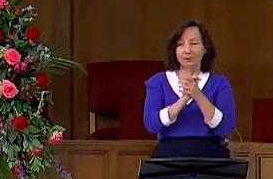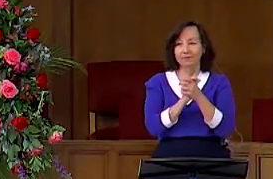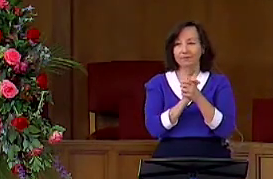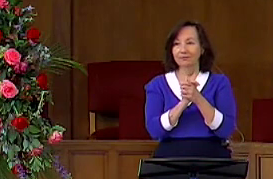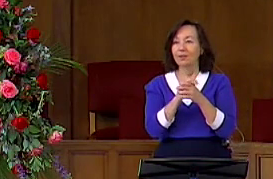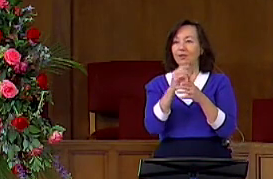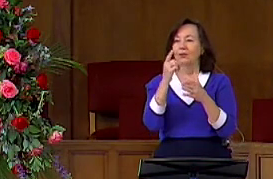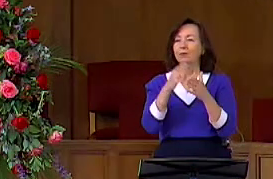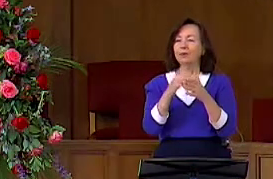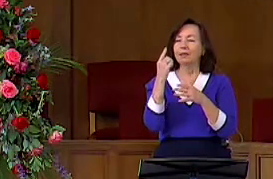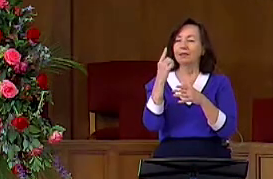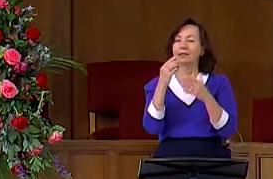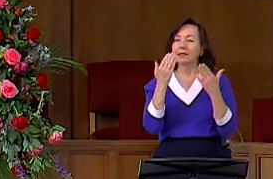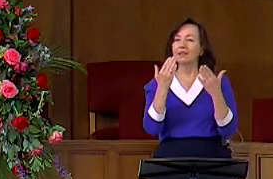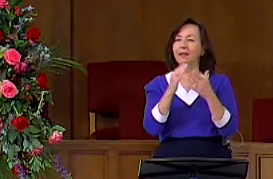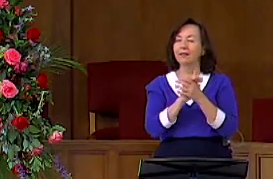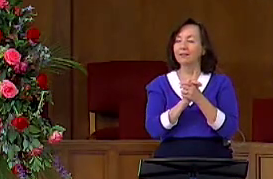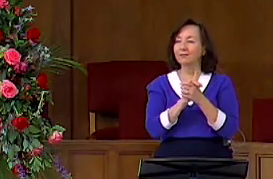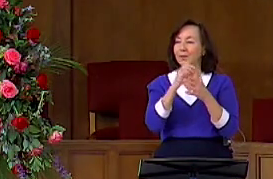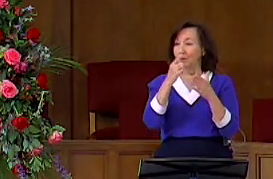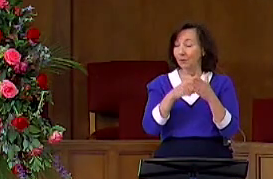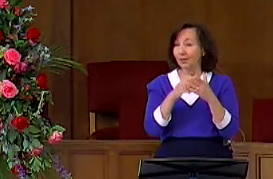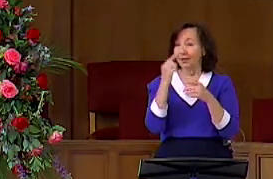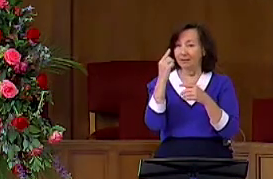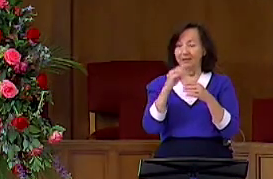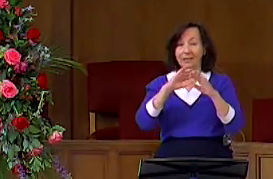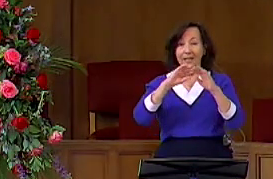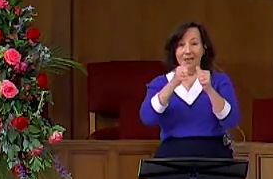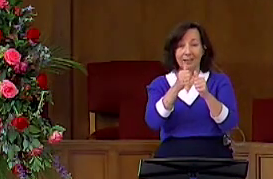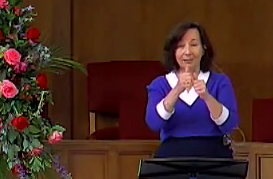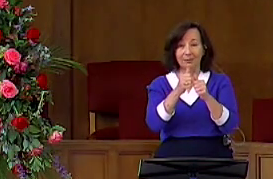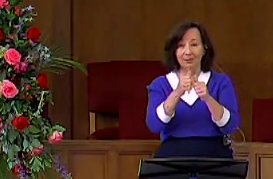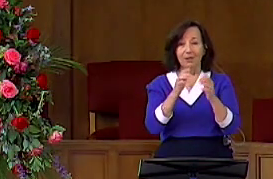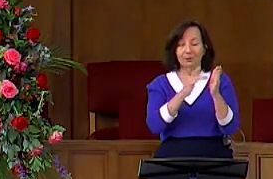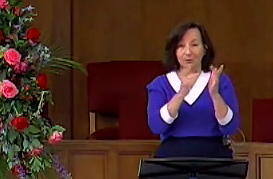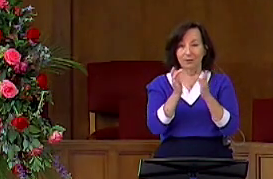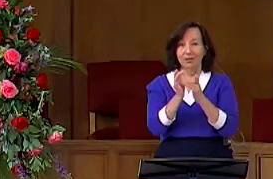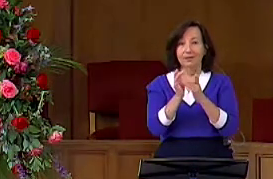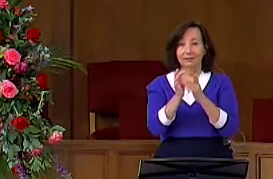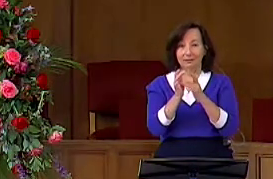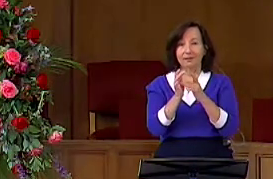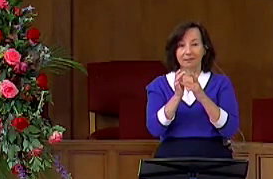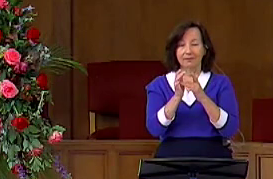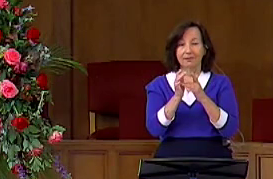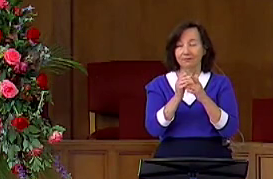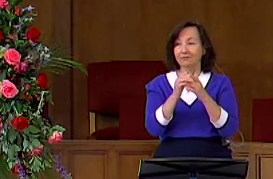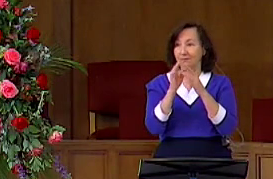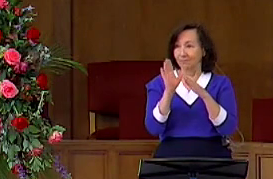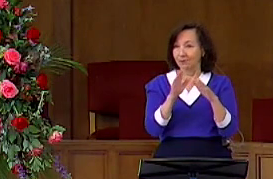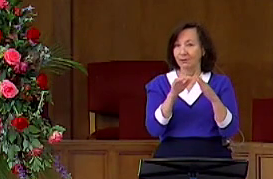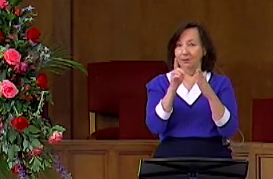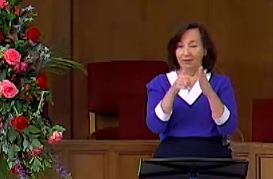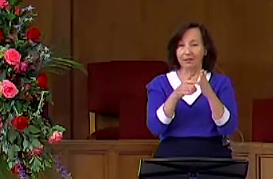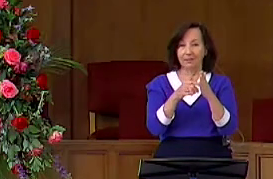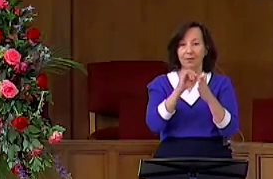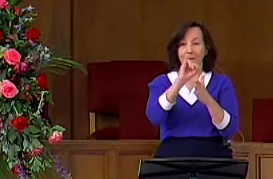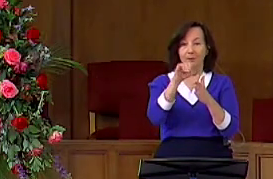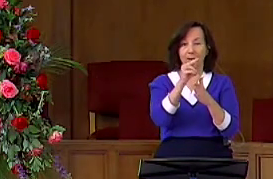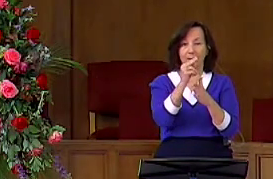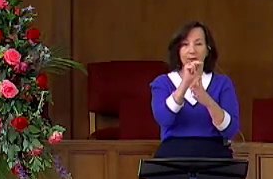you thinking right now? What are you thinking? How will Jesus get out of this one, right? Well, John wrote